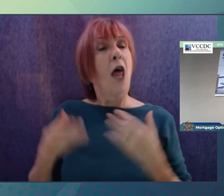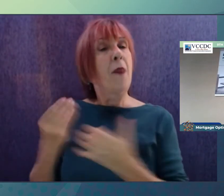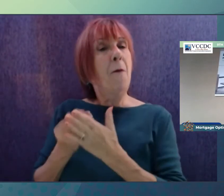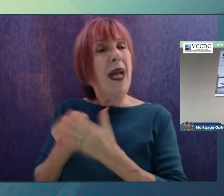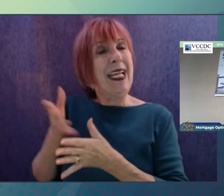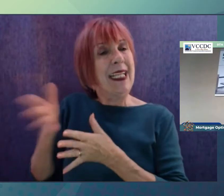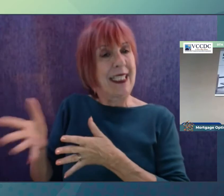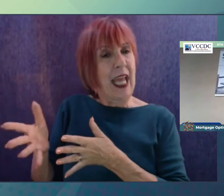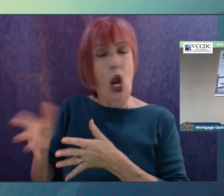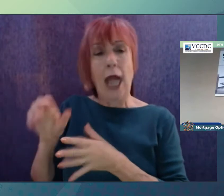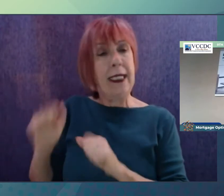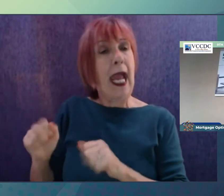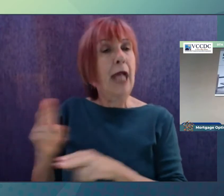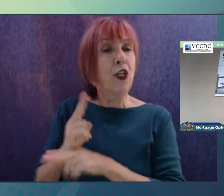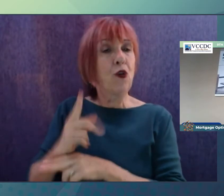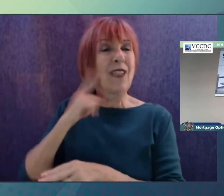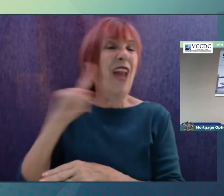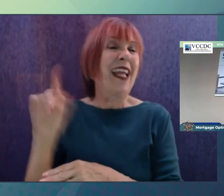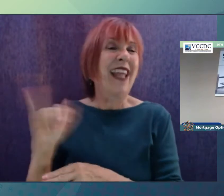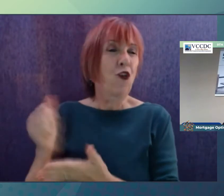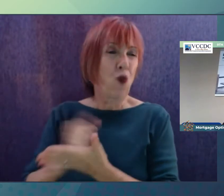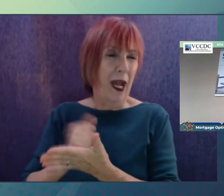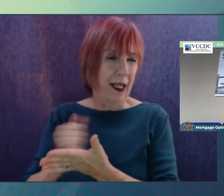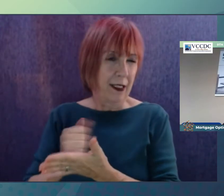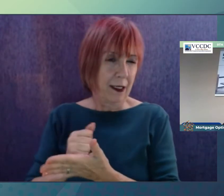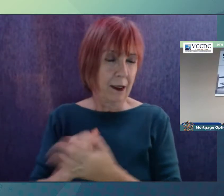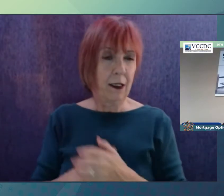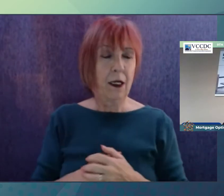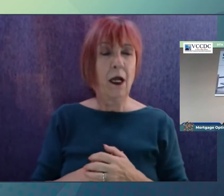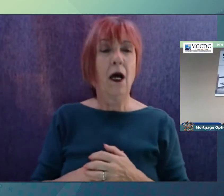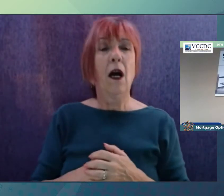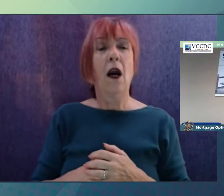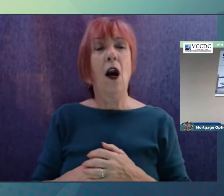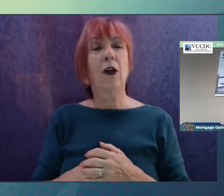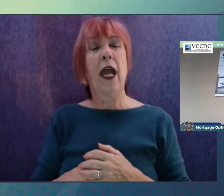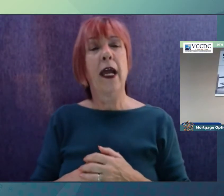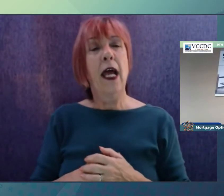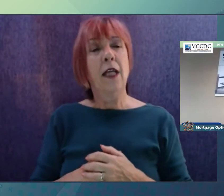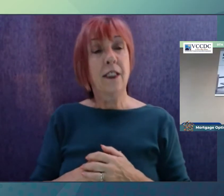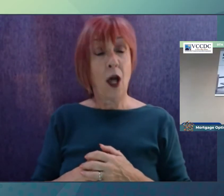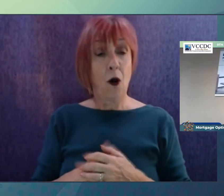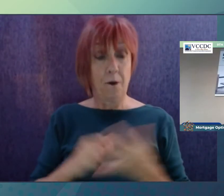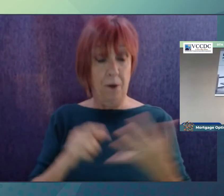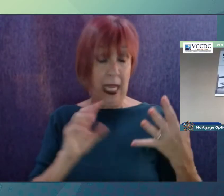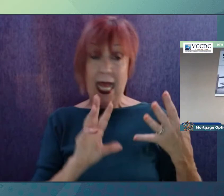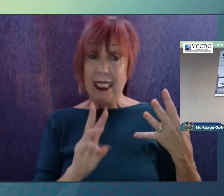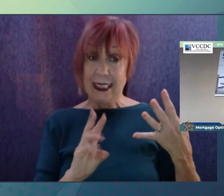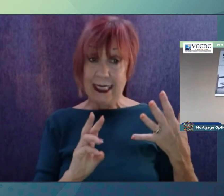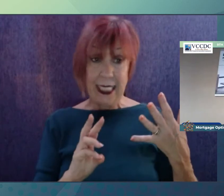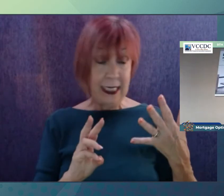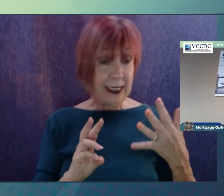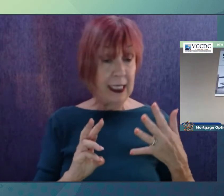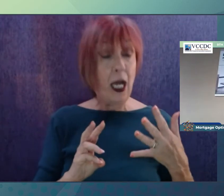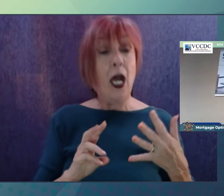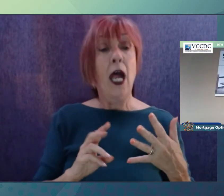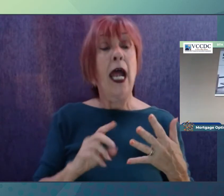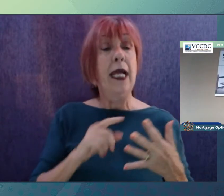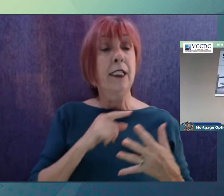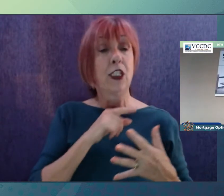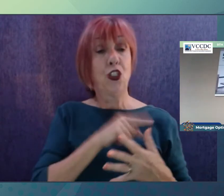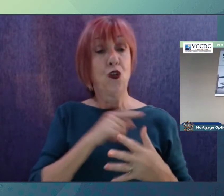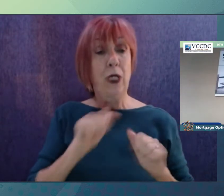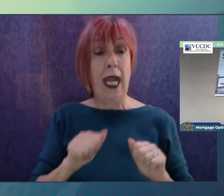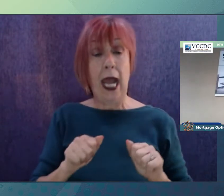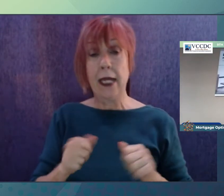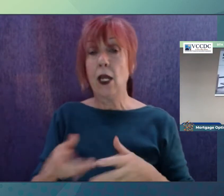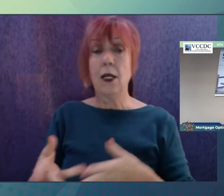lastly, term payments plus a line of credit. The lender gives the borrower equal monthly payments for a set period of the borrower's choosing, for example, 10 years.